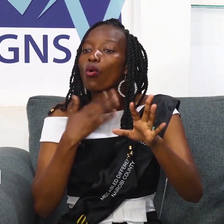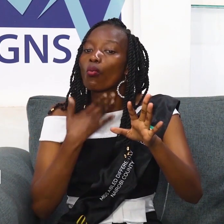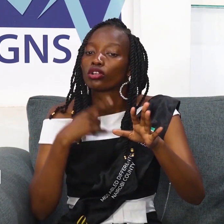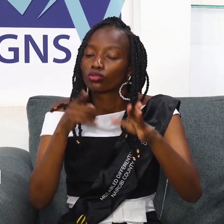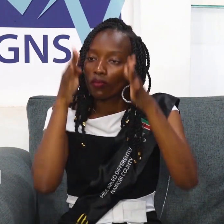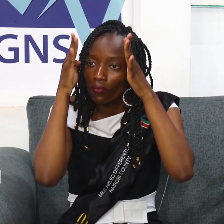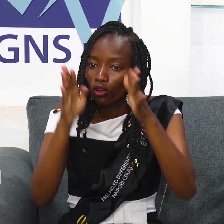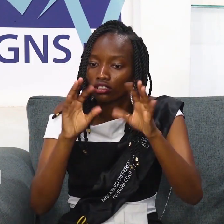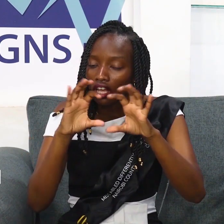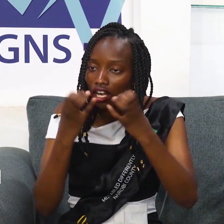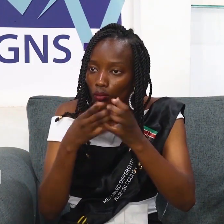also